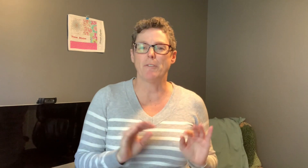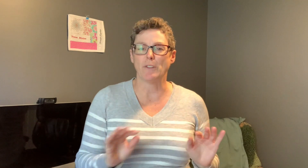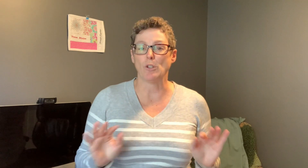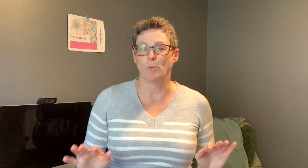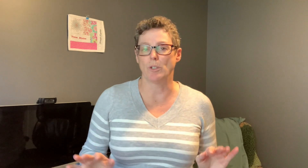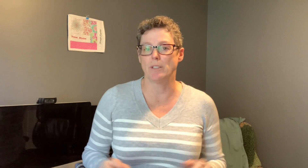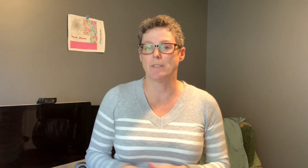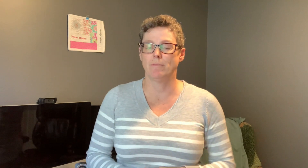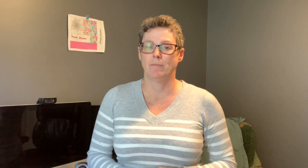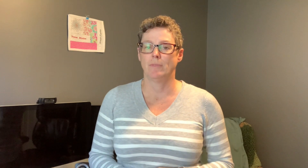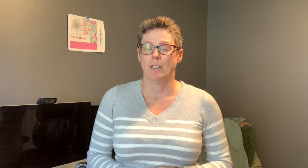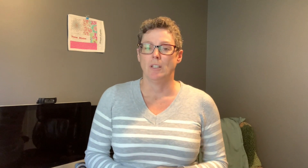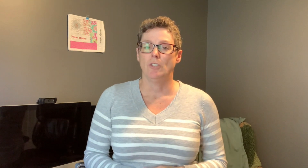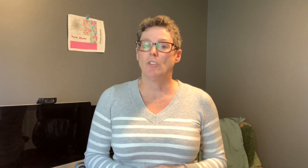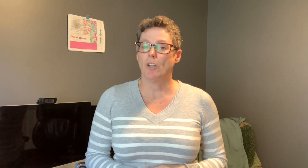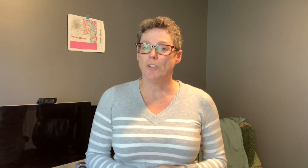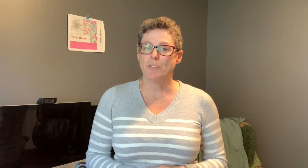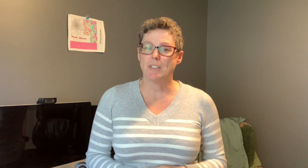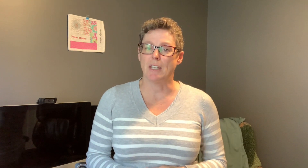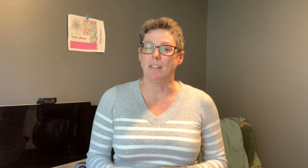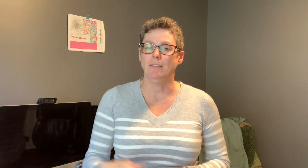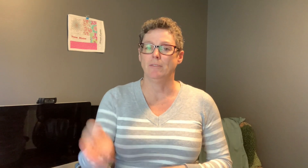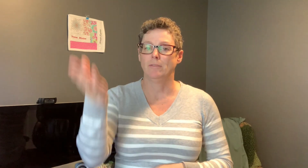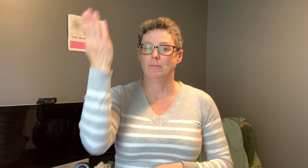filler words. You can also say,